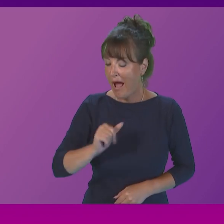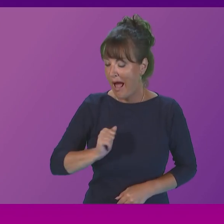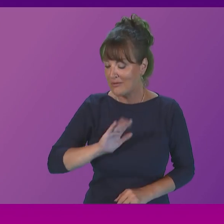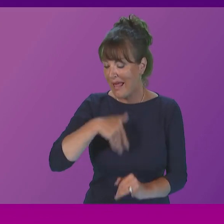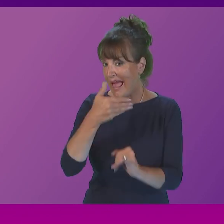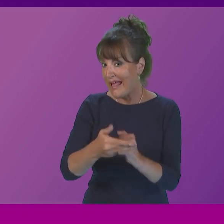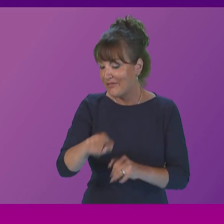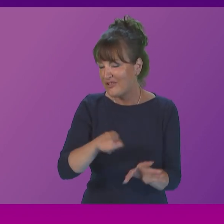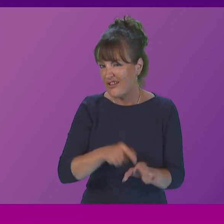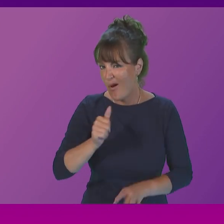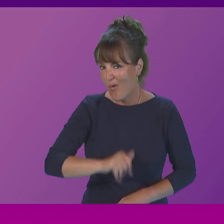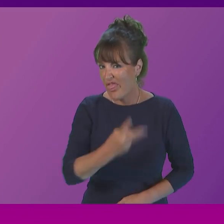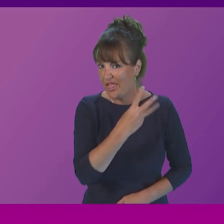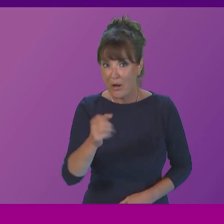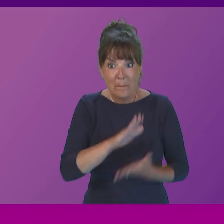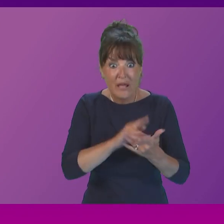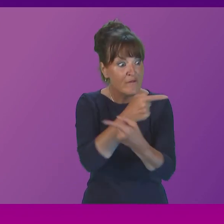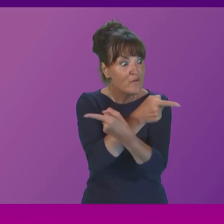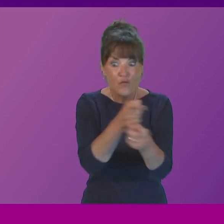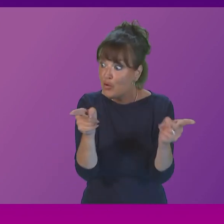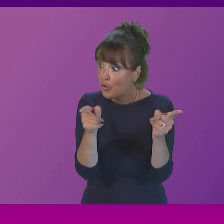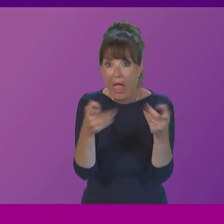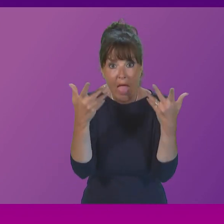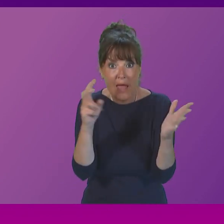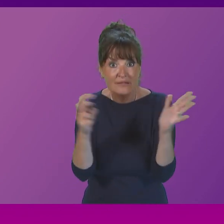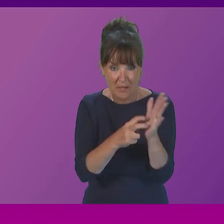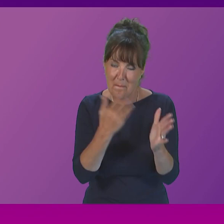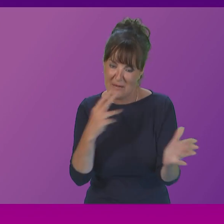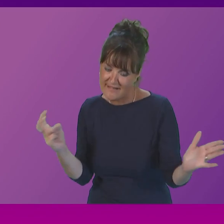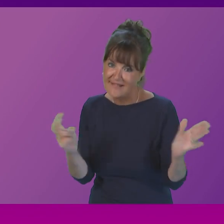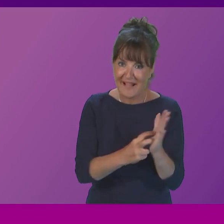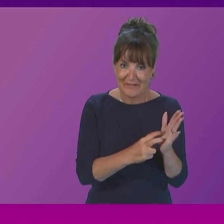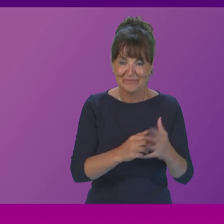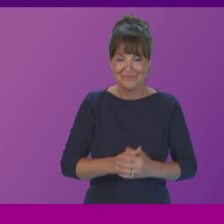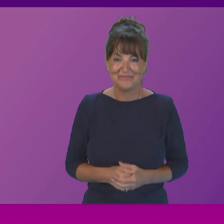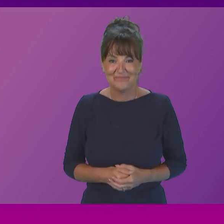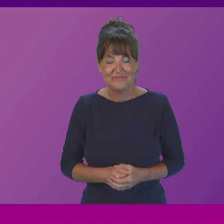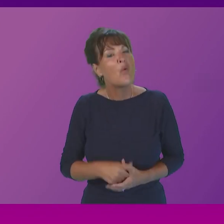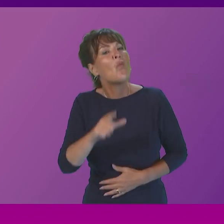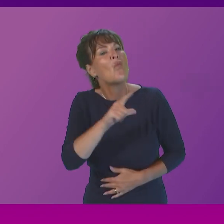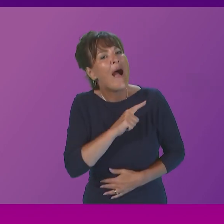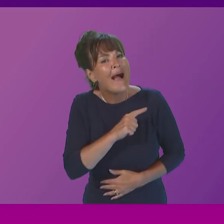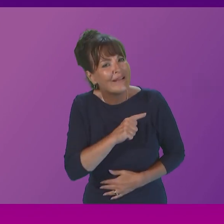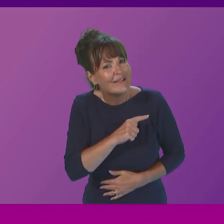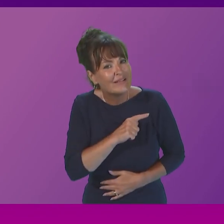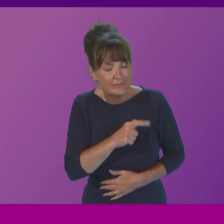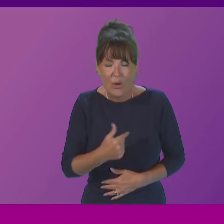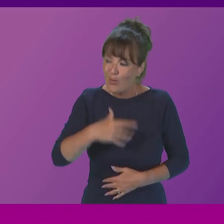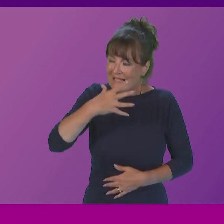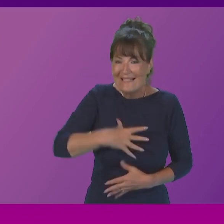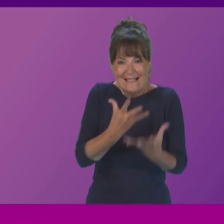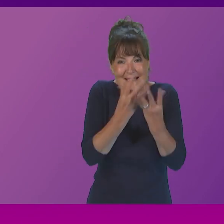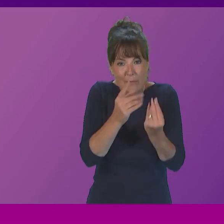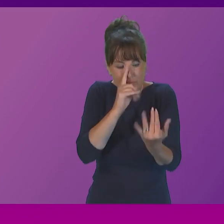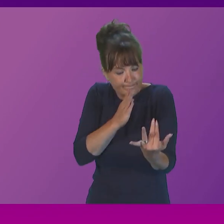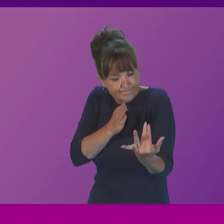I'd like to see 300. So if you're in this room, make sure that you sign up to that. But the point of doing that is because we need interventions that make a difference.